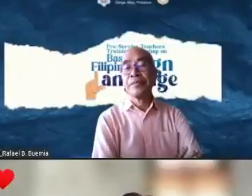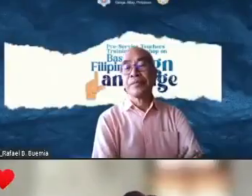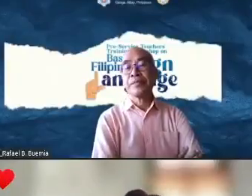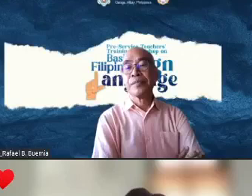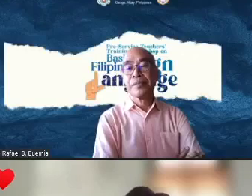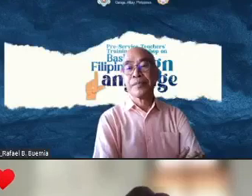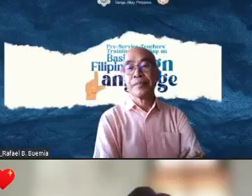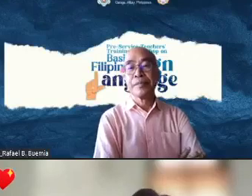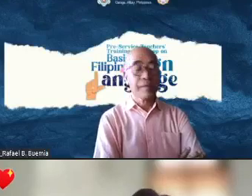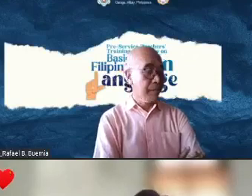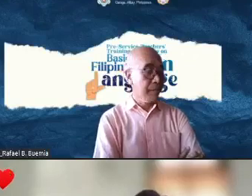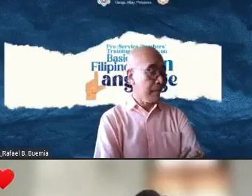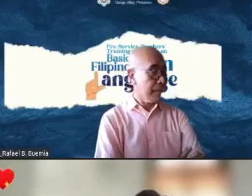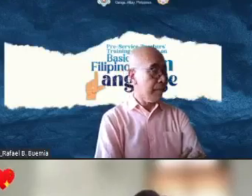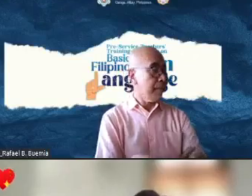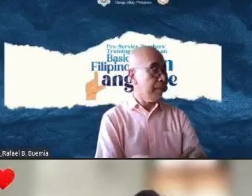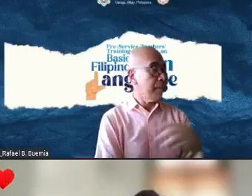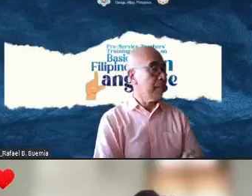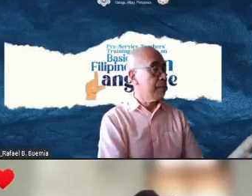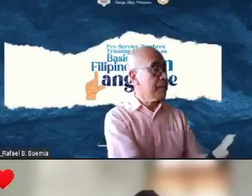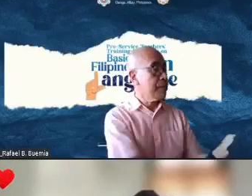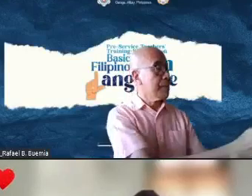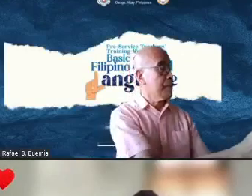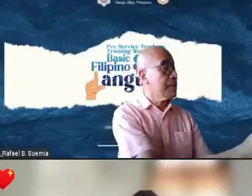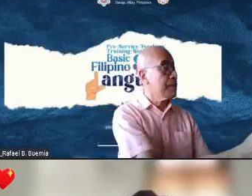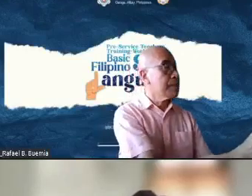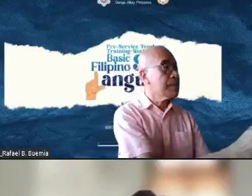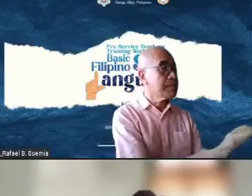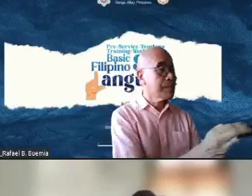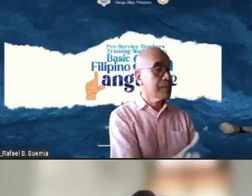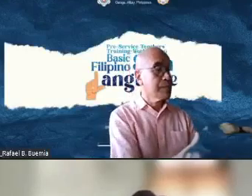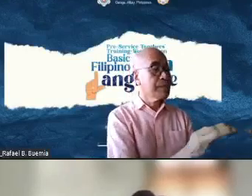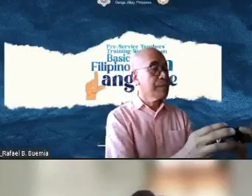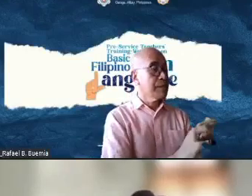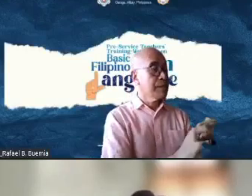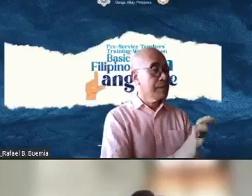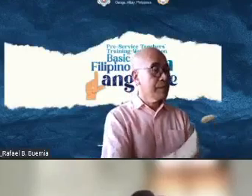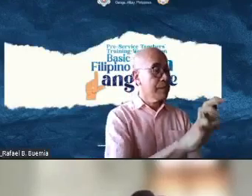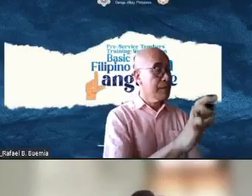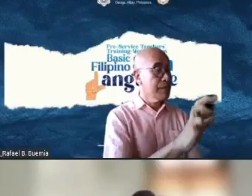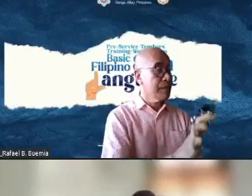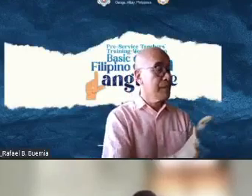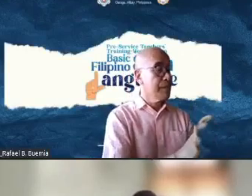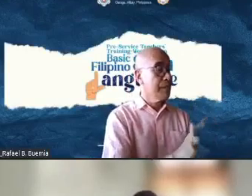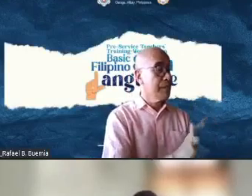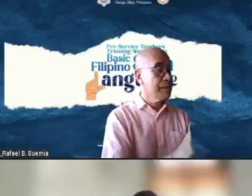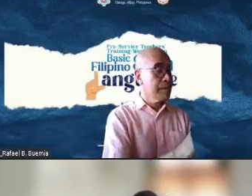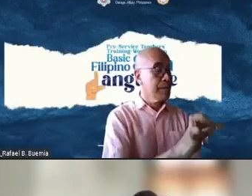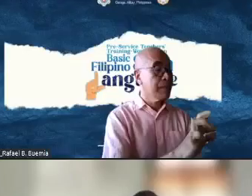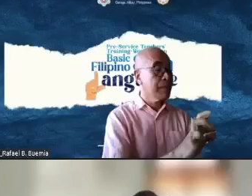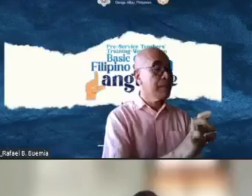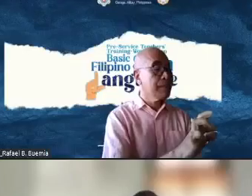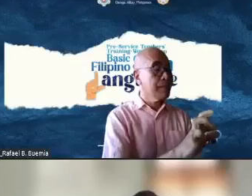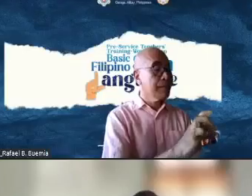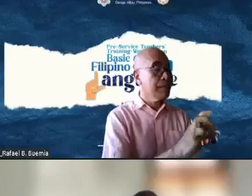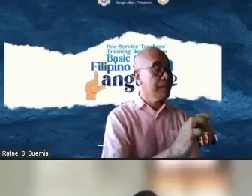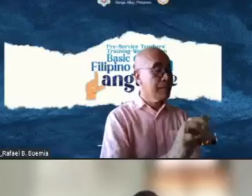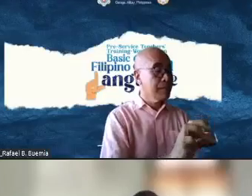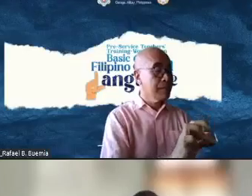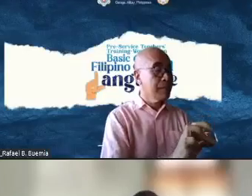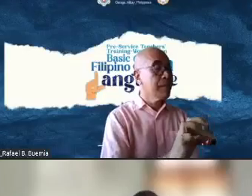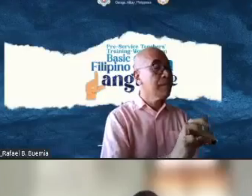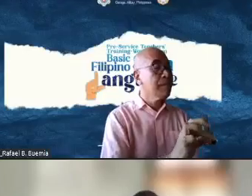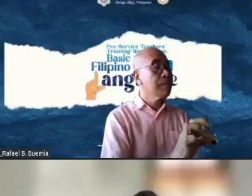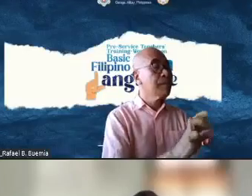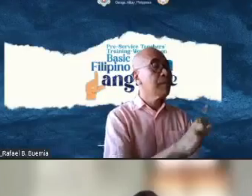bridges gaps between individuals who are deaf or hard of hearing and those who are hearing.